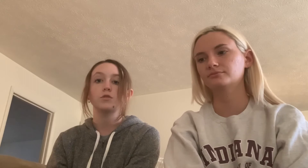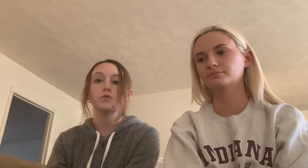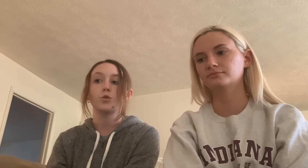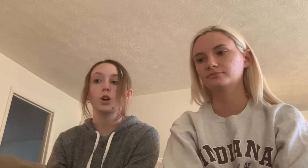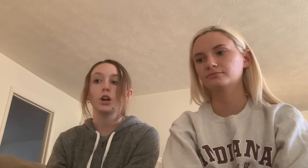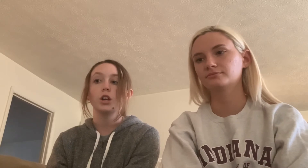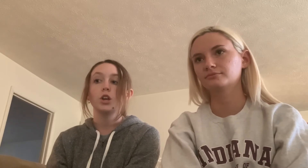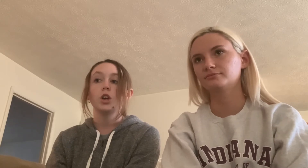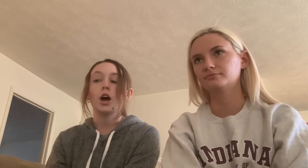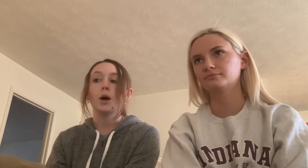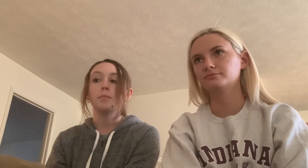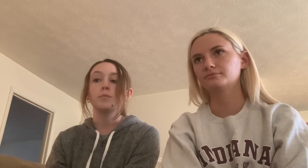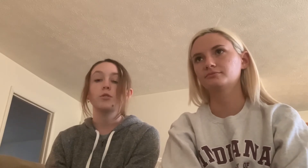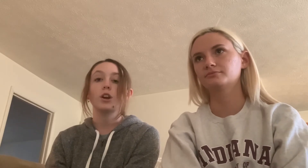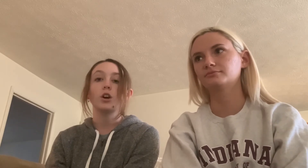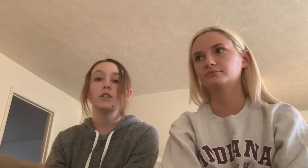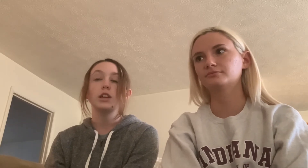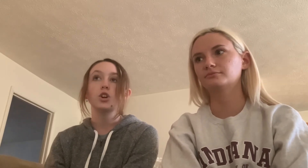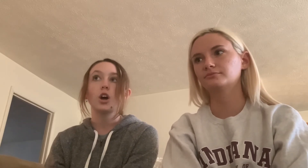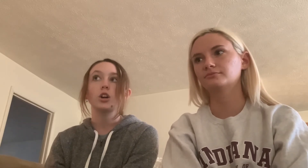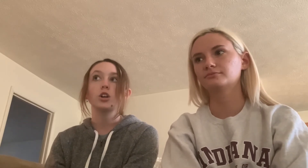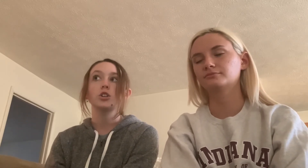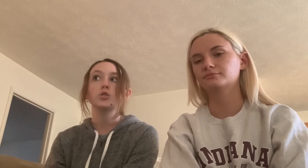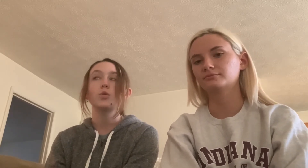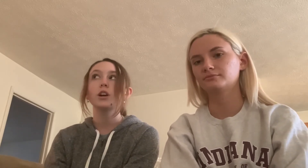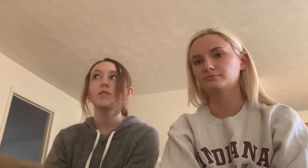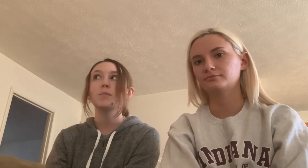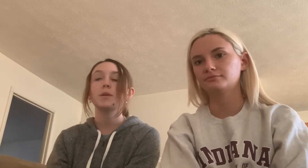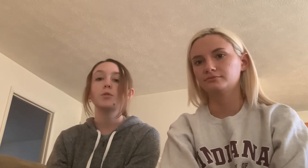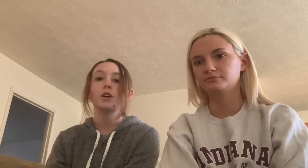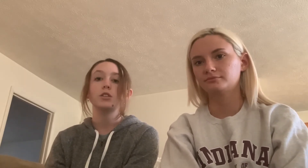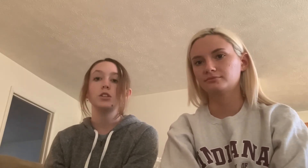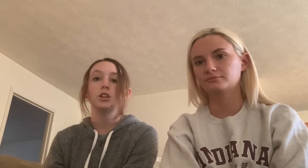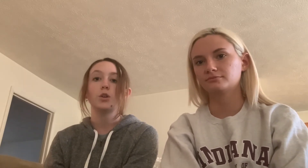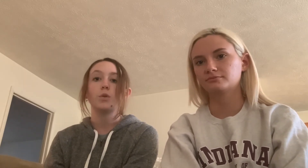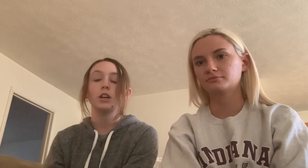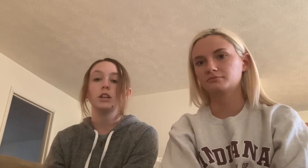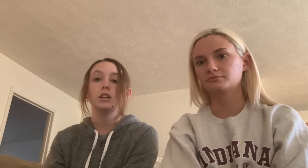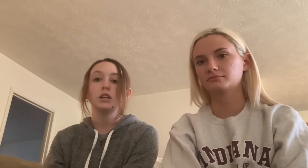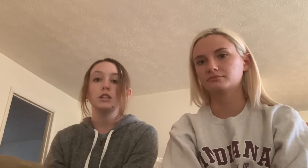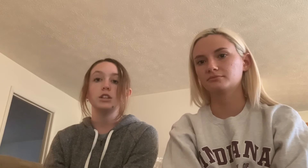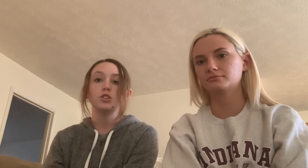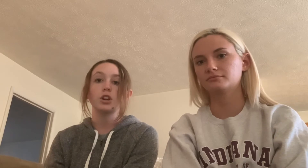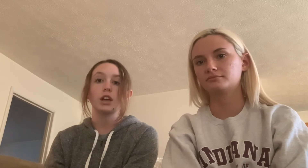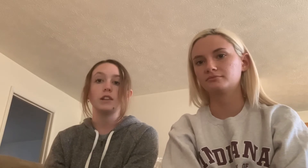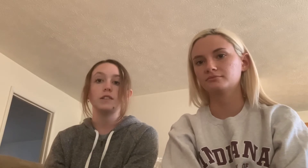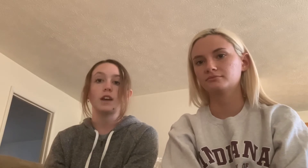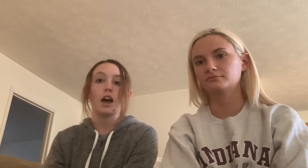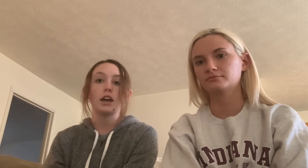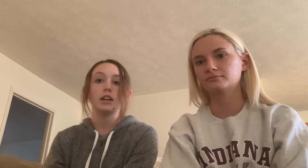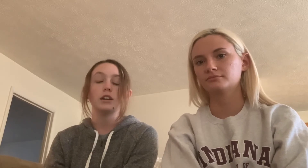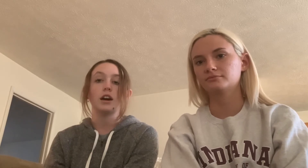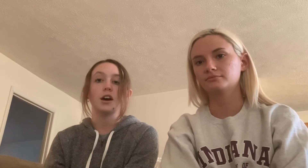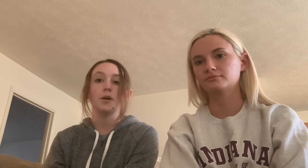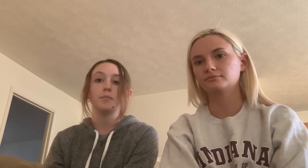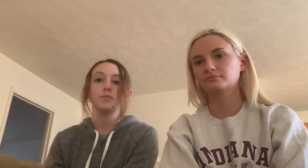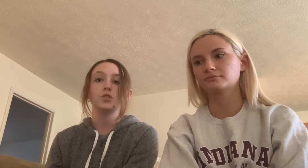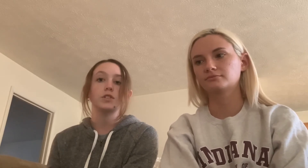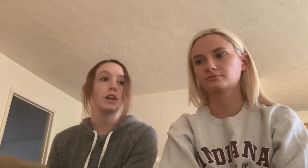for people that are late talkers, or even people that, want to teach their kids sign, just like how